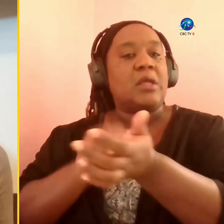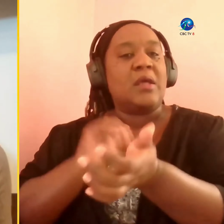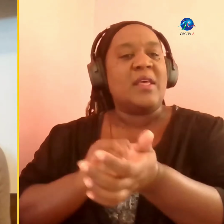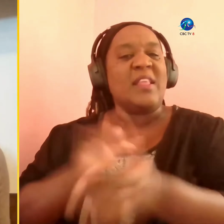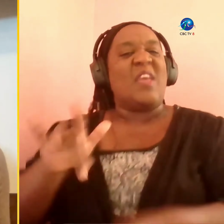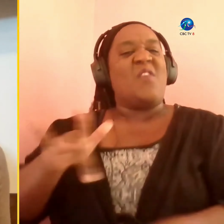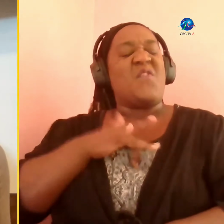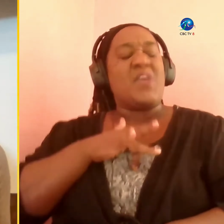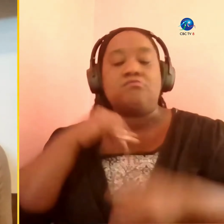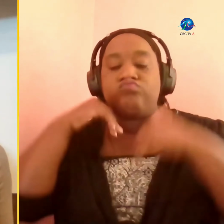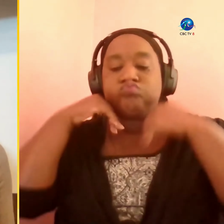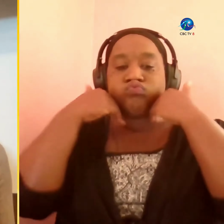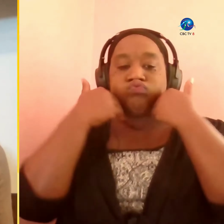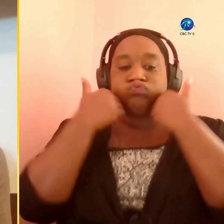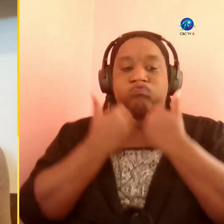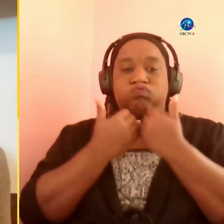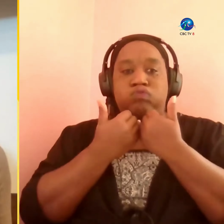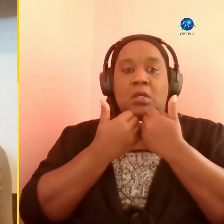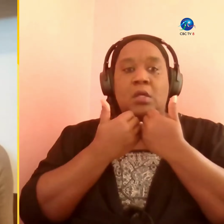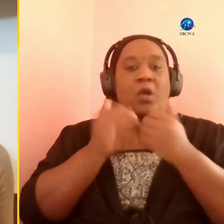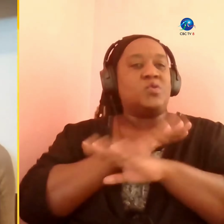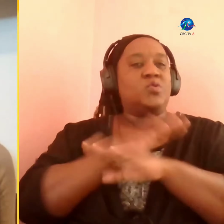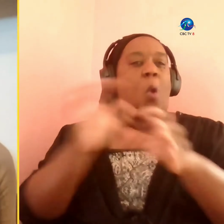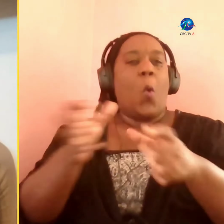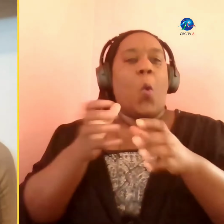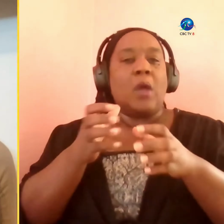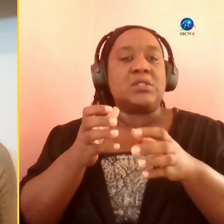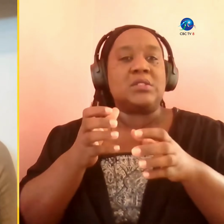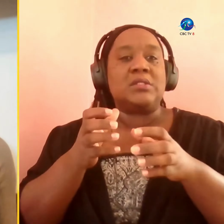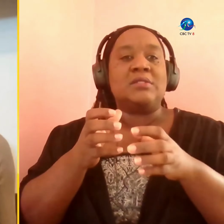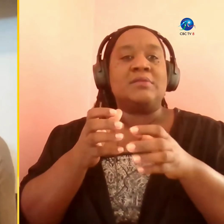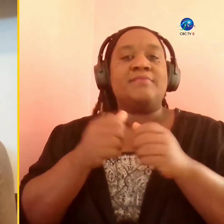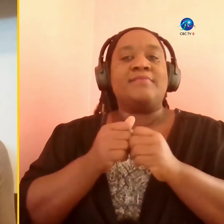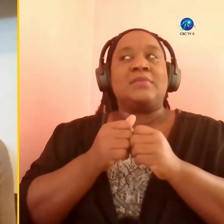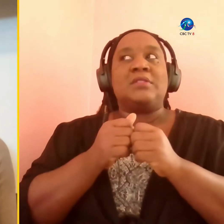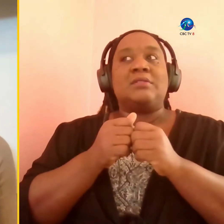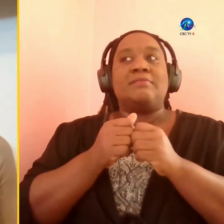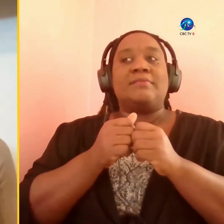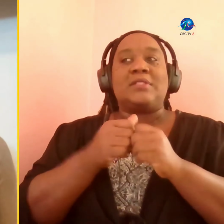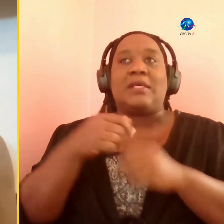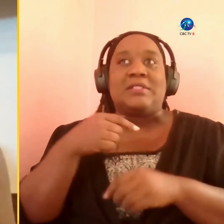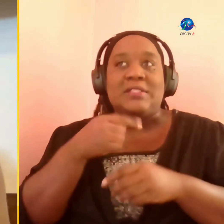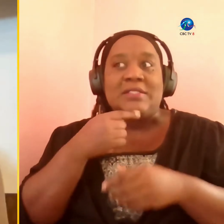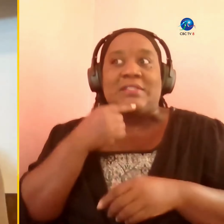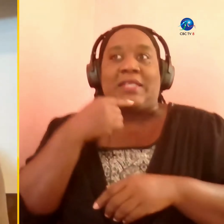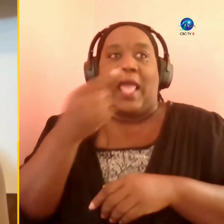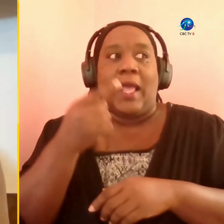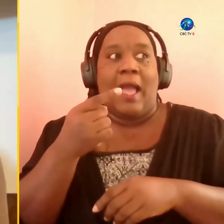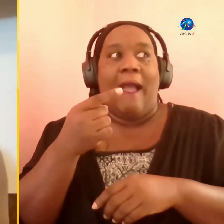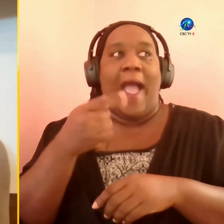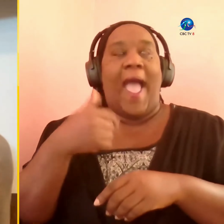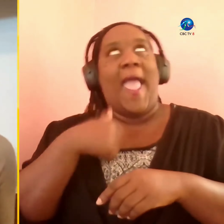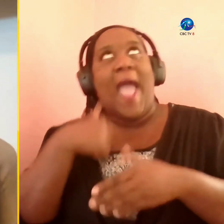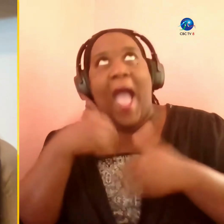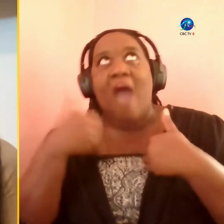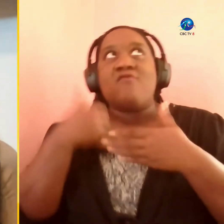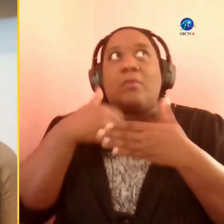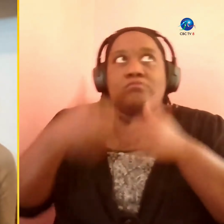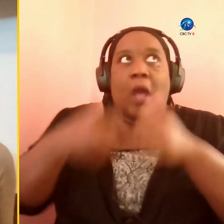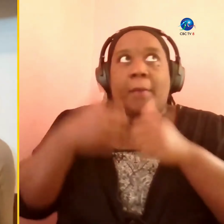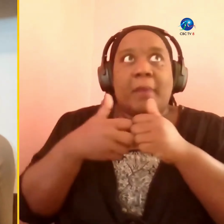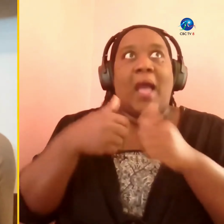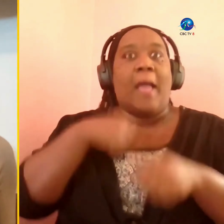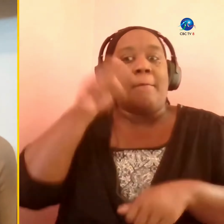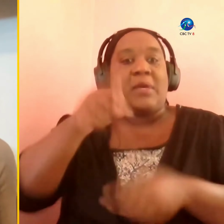embarrassment. They think, you know, they don't want to get that level of acceptance or admit that, you know, something may be wrong and I should get it checked. So, you know,